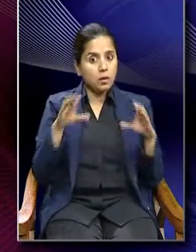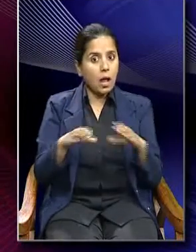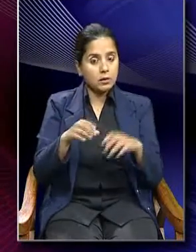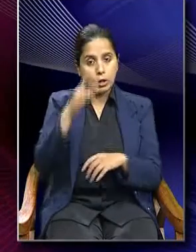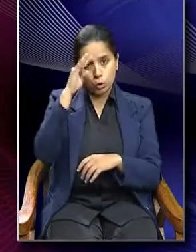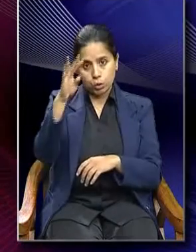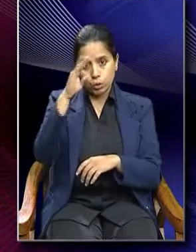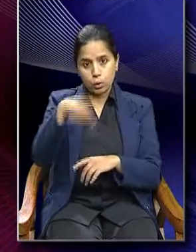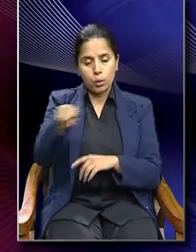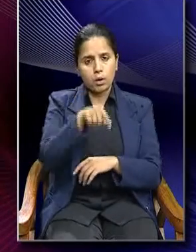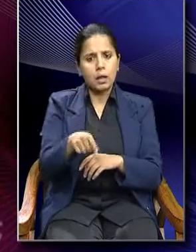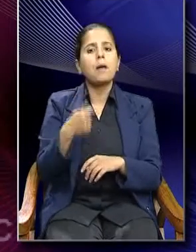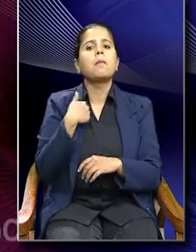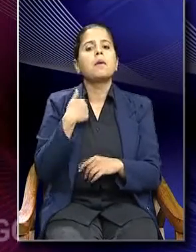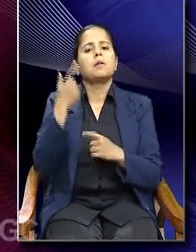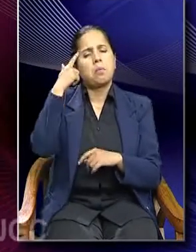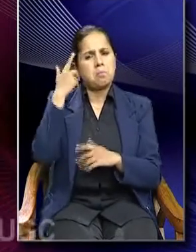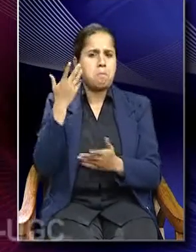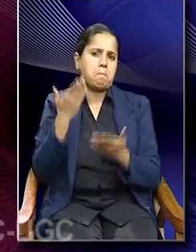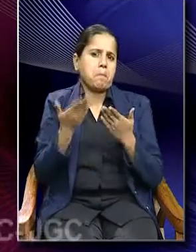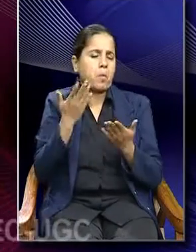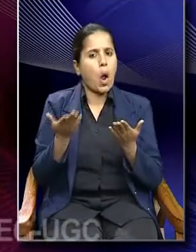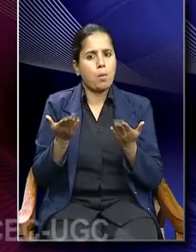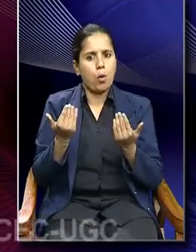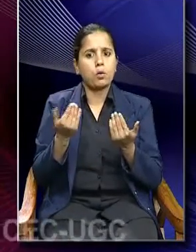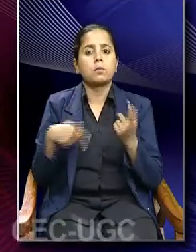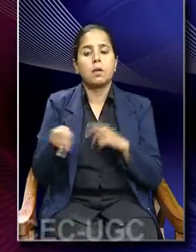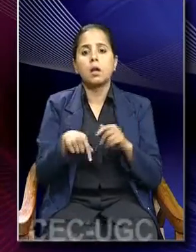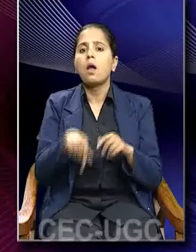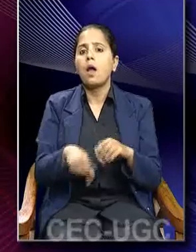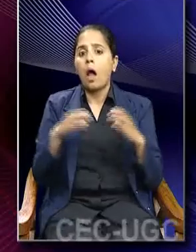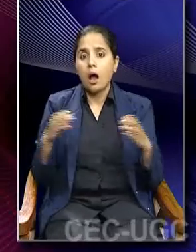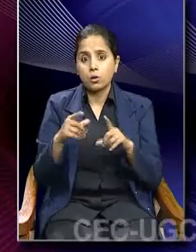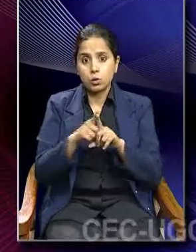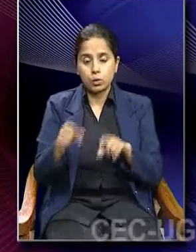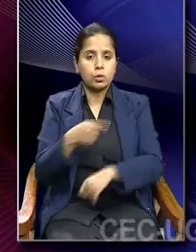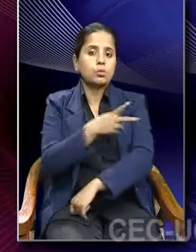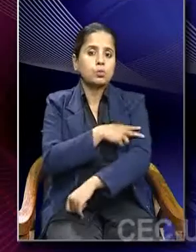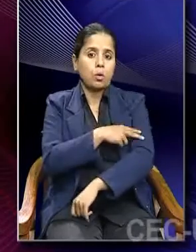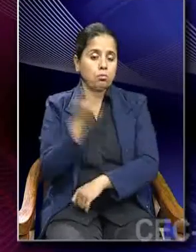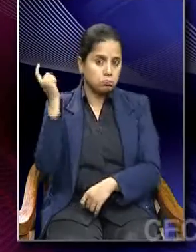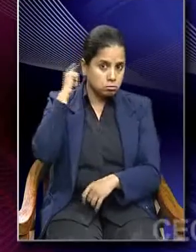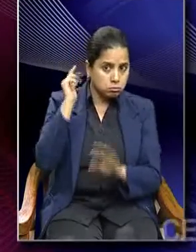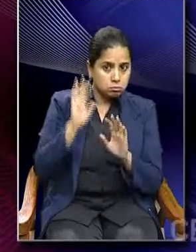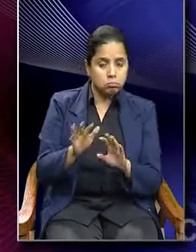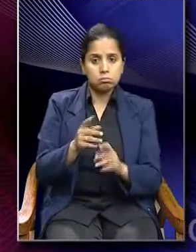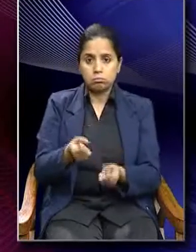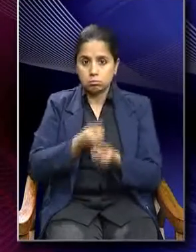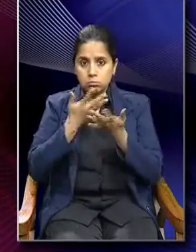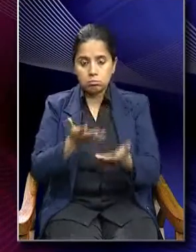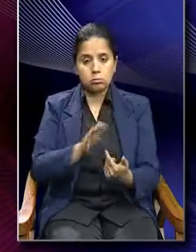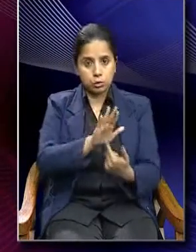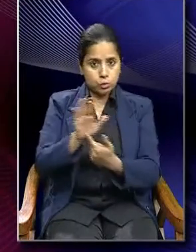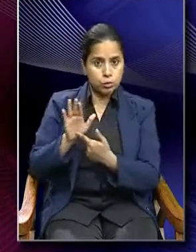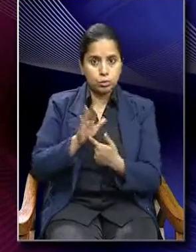is based on the assumption that action is voluntary, intentional, symbolic,